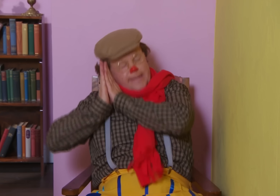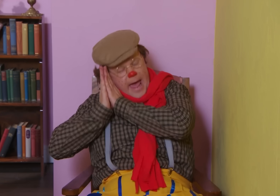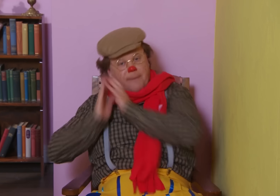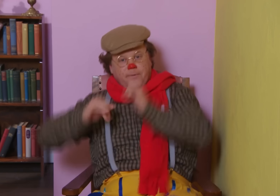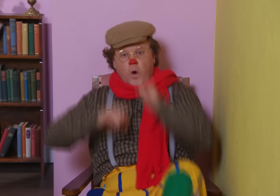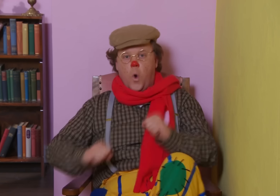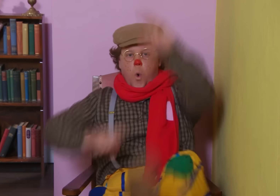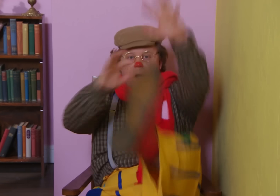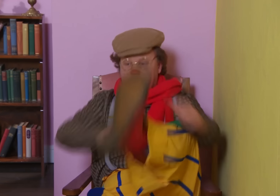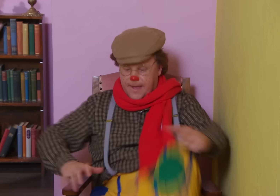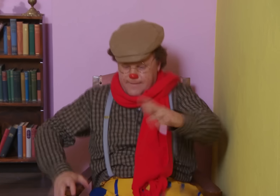nap! Oh!